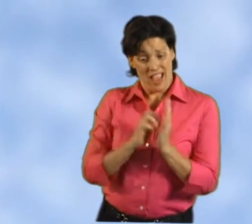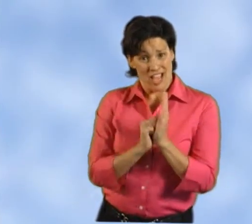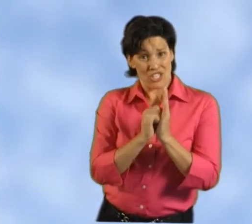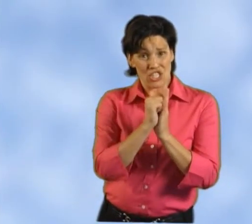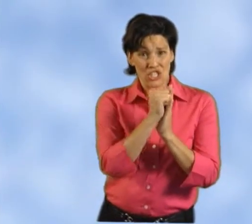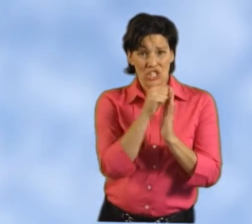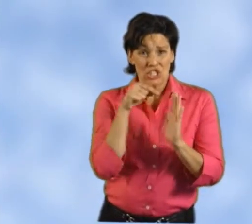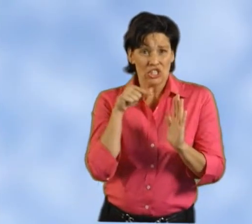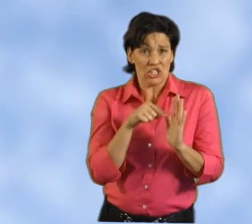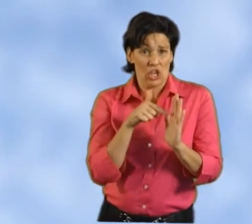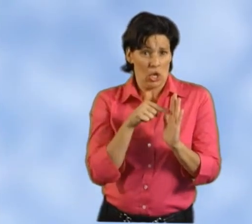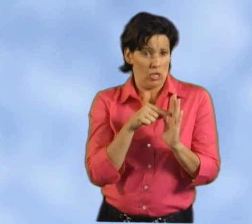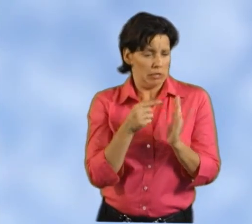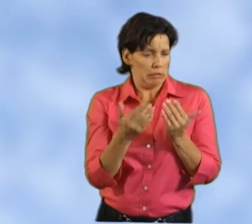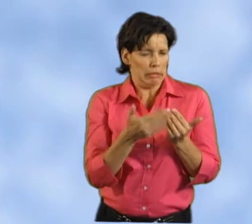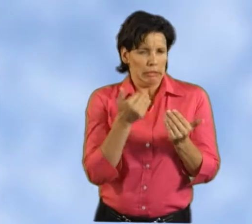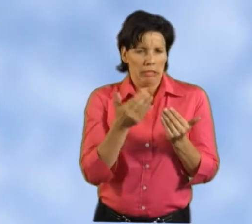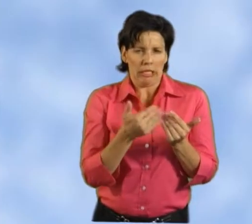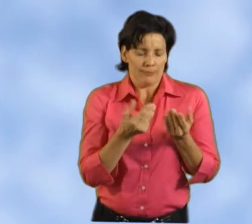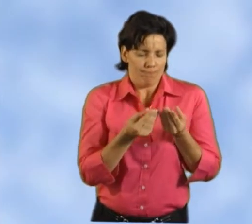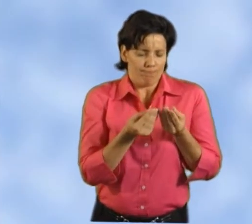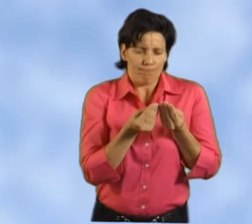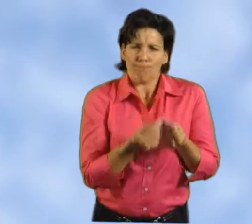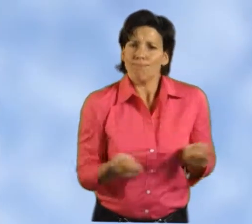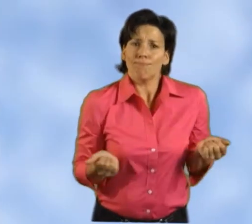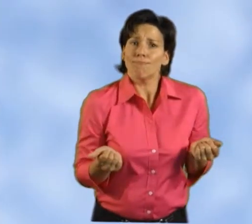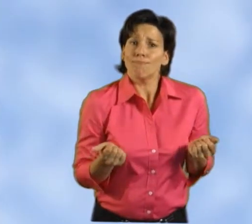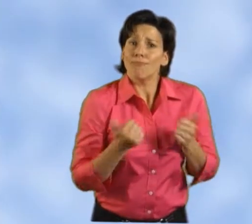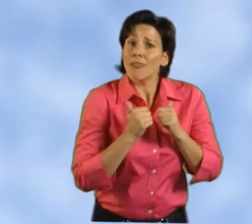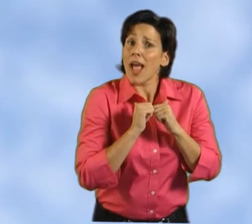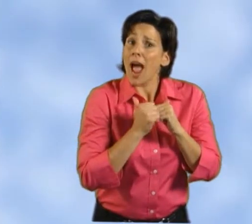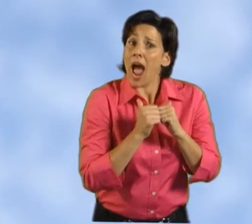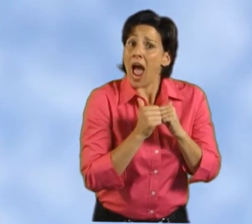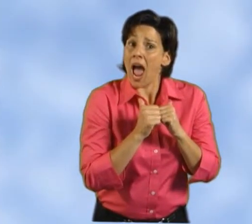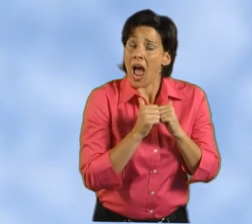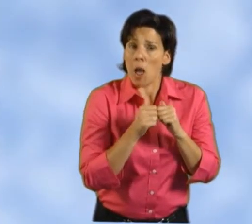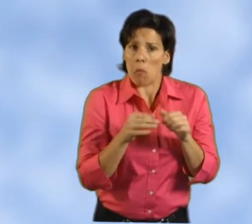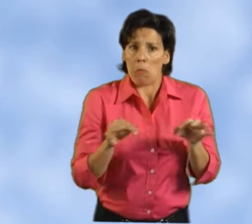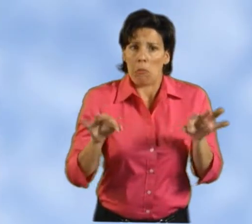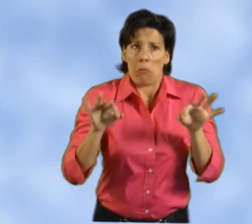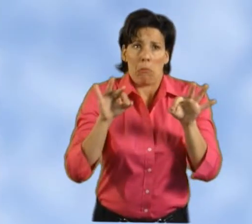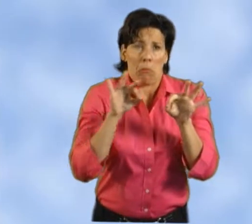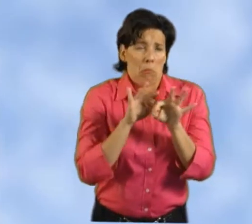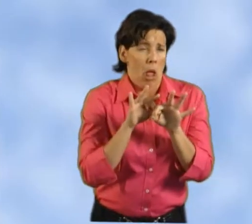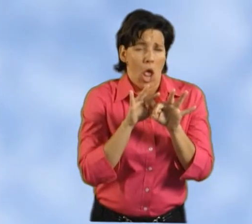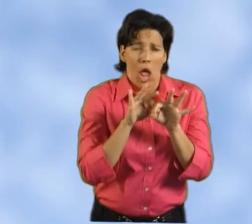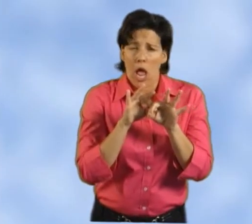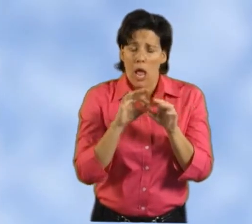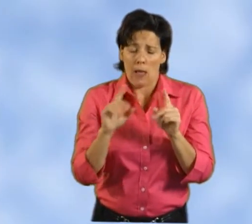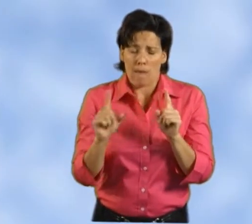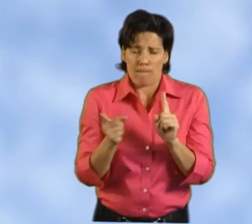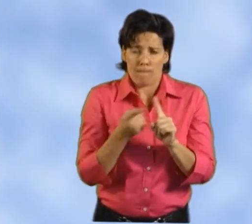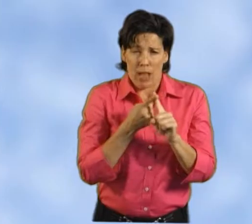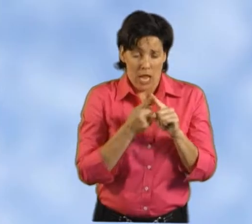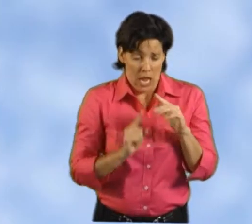This DVD is not, however, meant to substitute for good communication and dialogue with a doctor or other